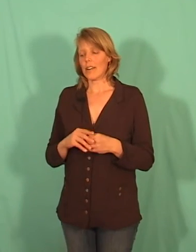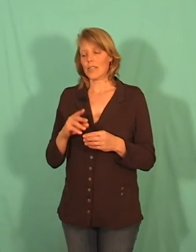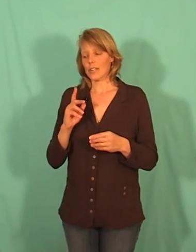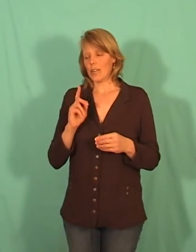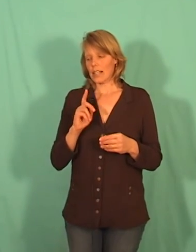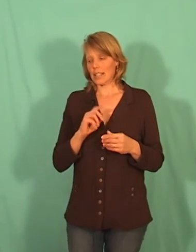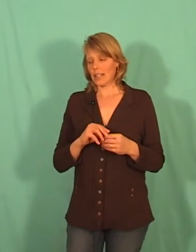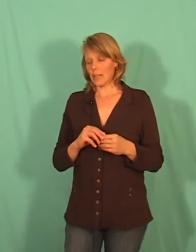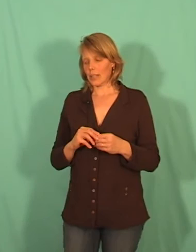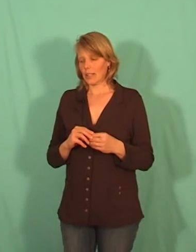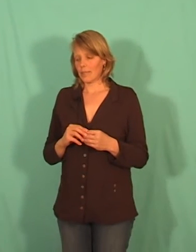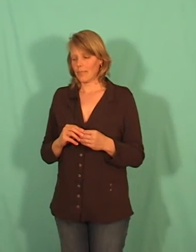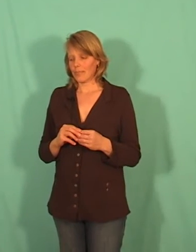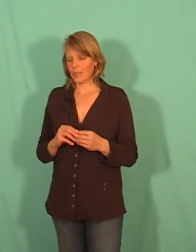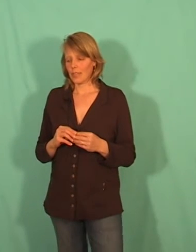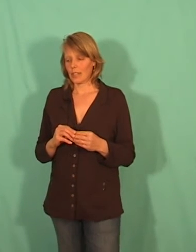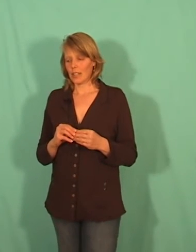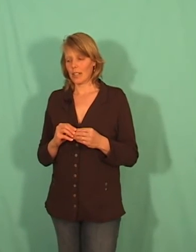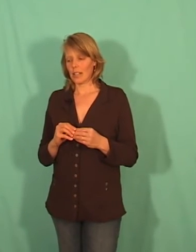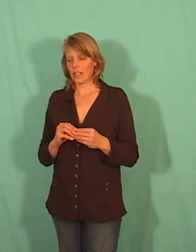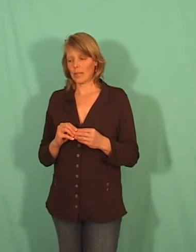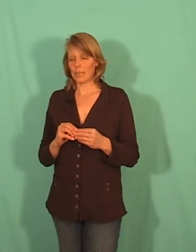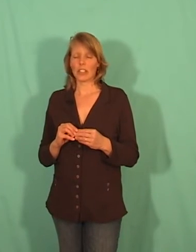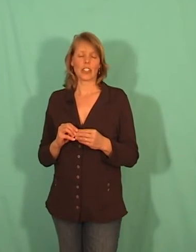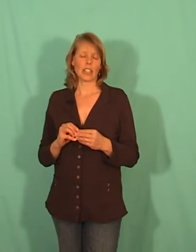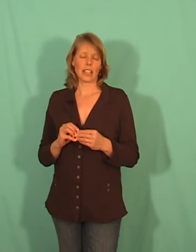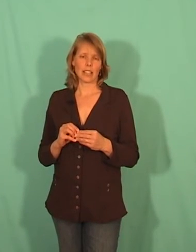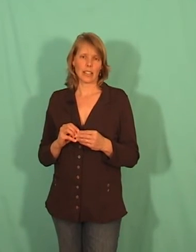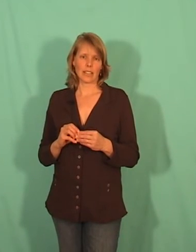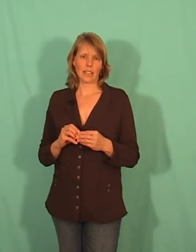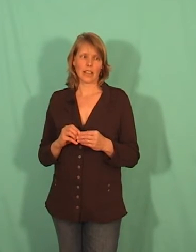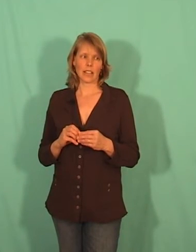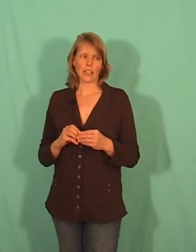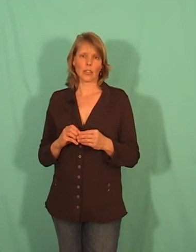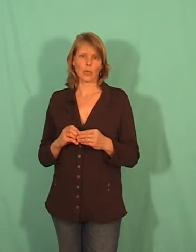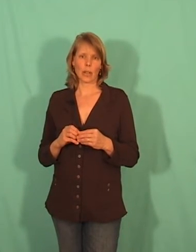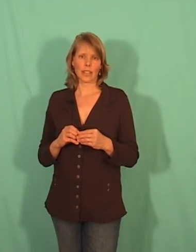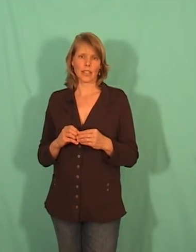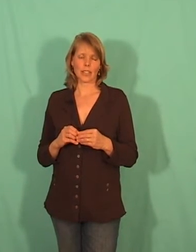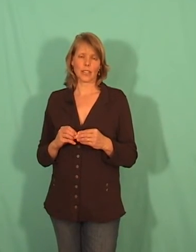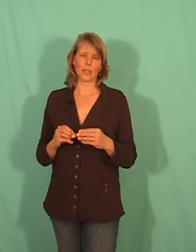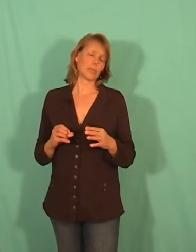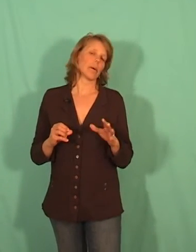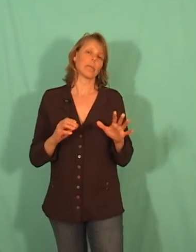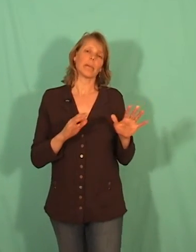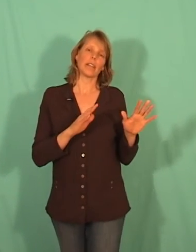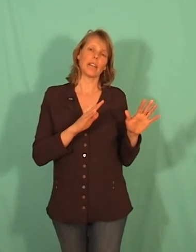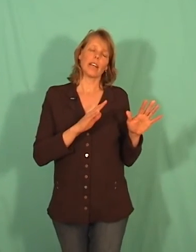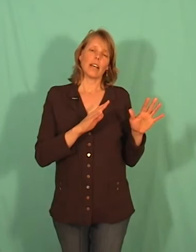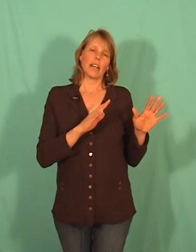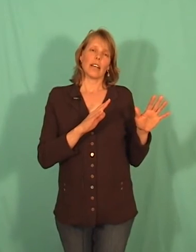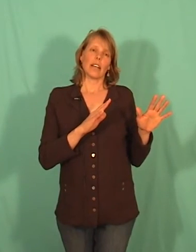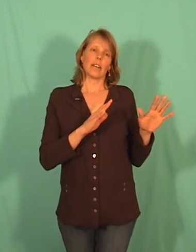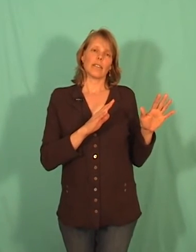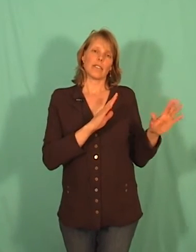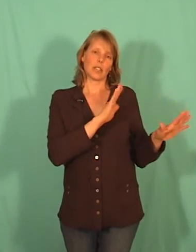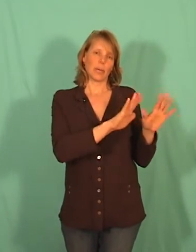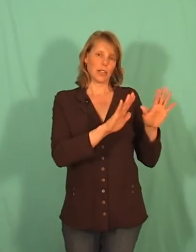Another idea that I want to mention is that you'll want to probably stick a bunch of